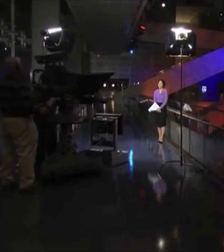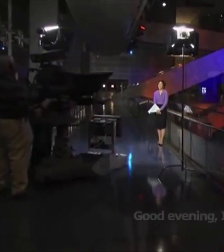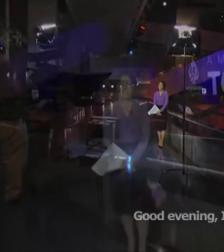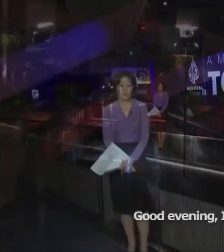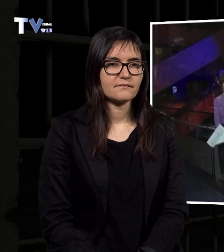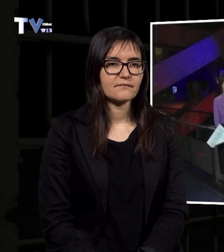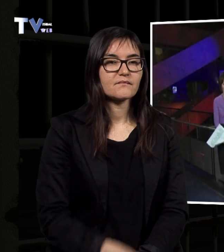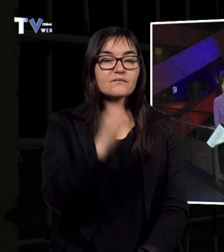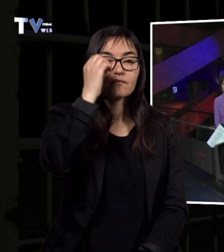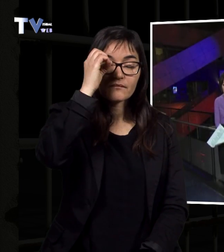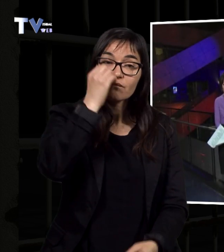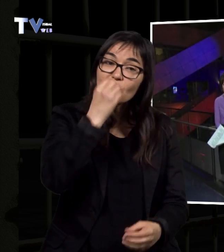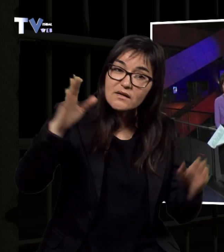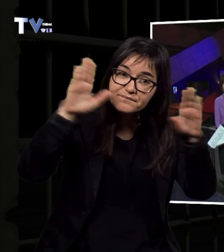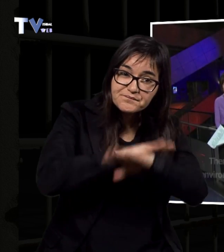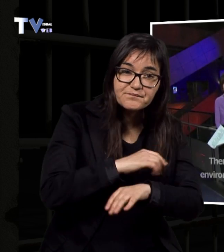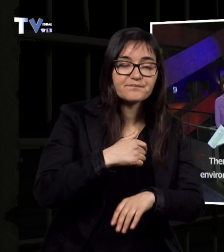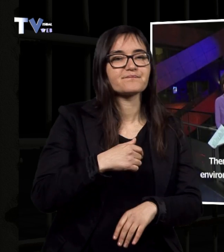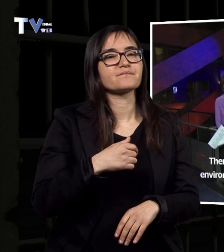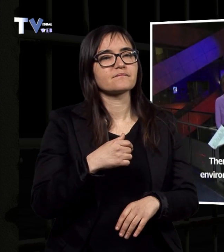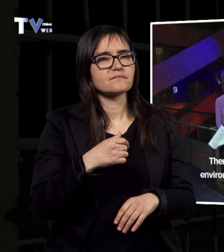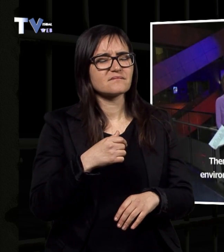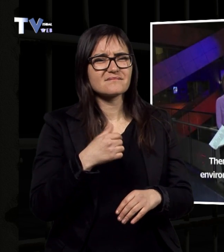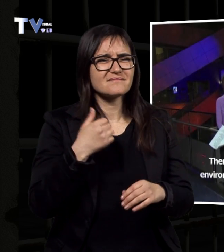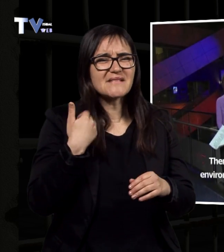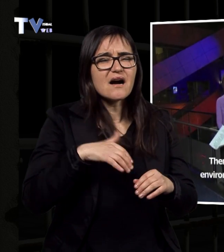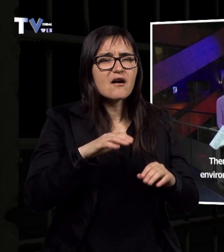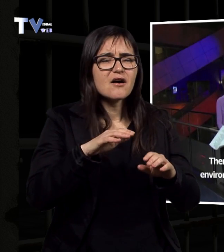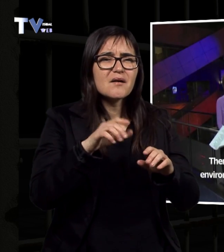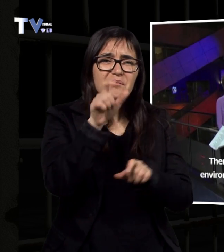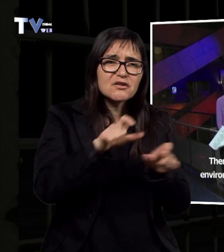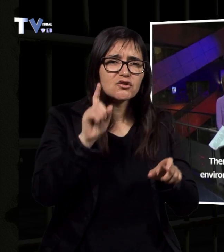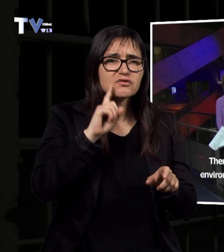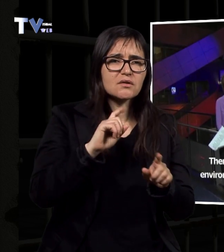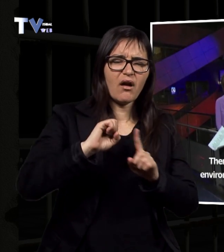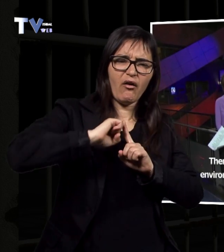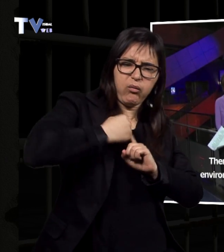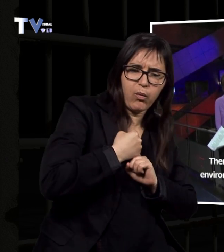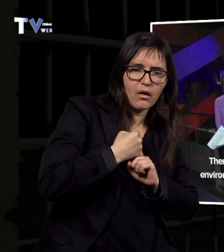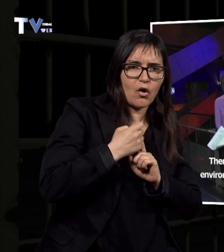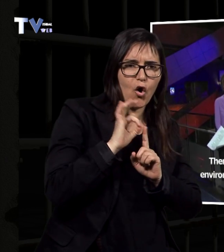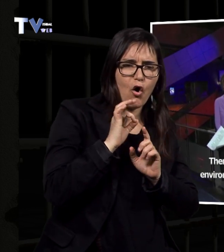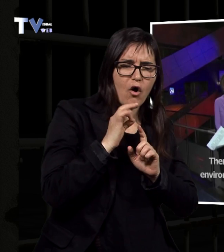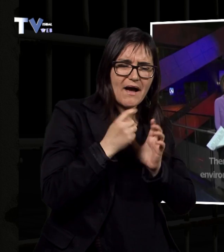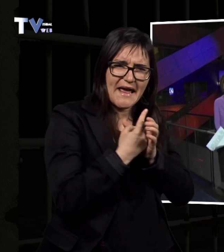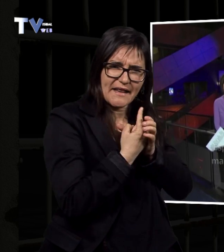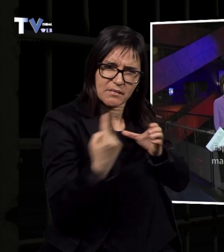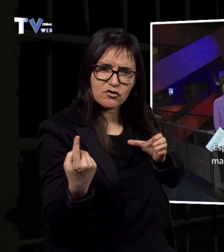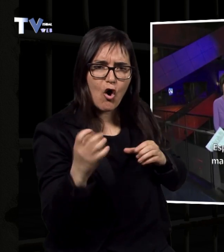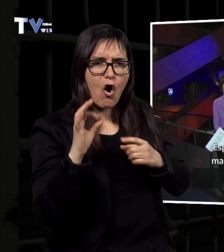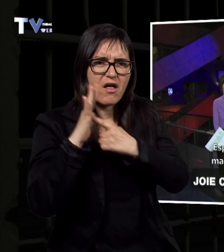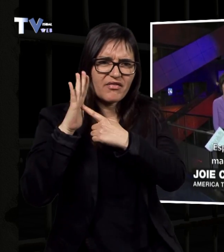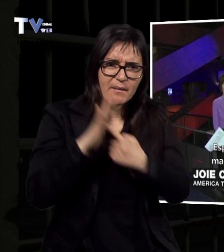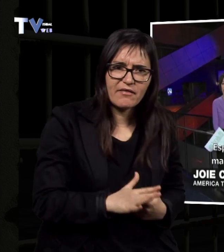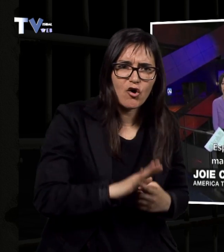Good evening. Thanks for joining us. I'm Joey Chen. There can be no more intimidating, isolating environment than the walls of our prison